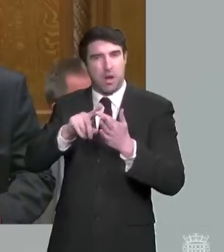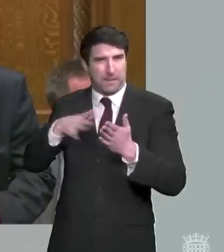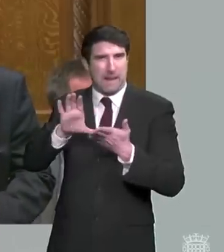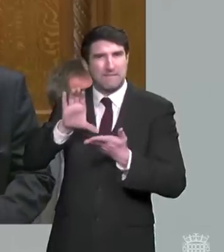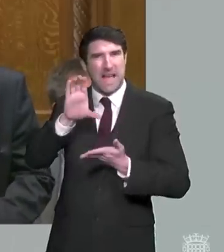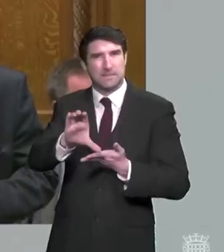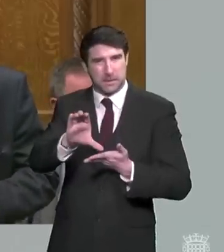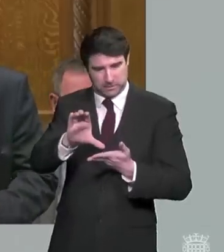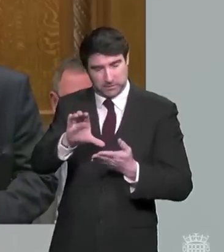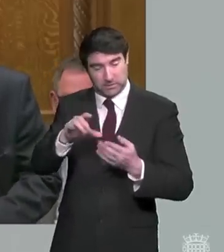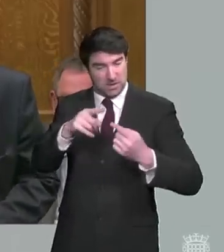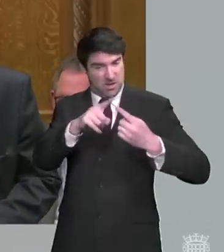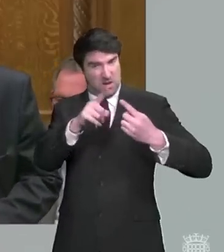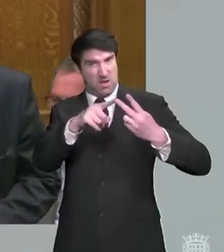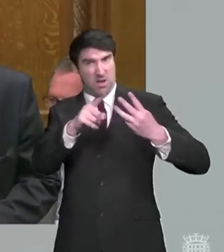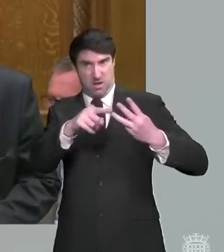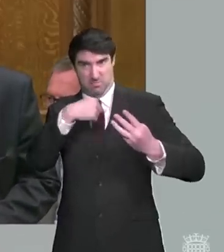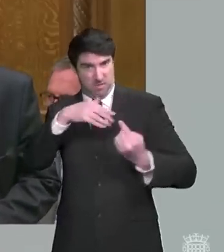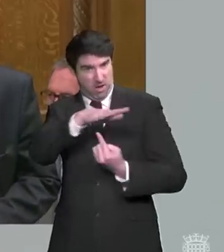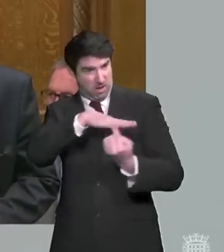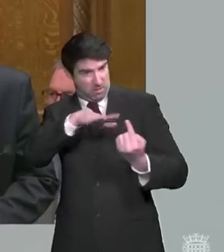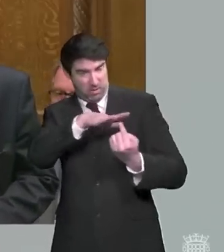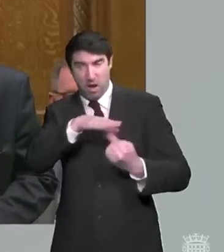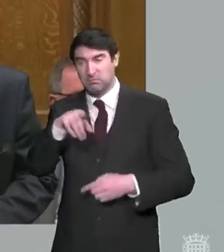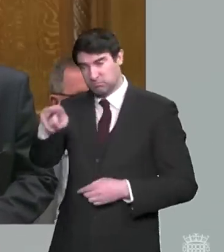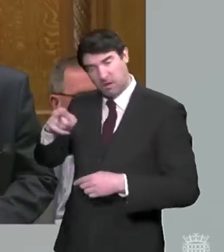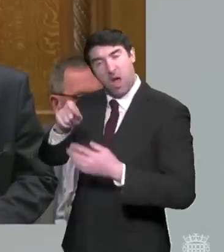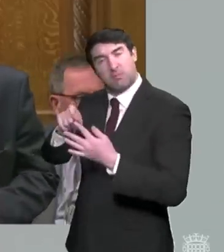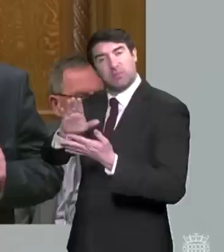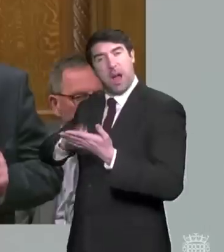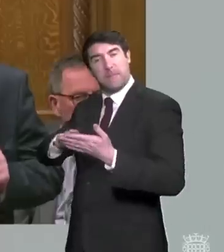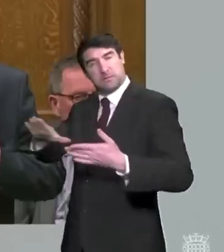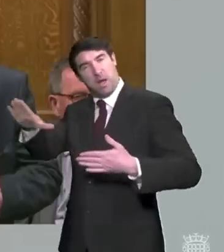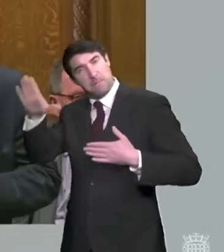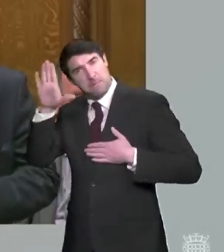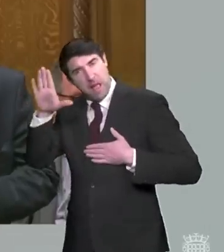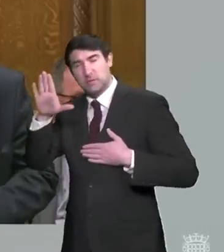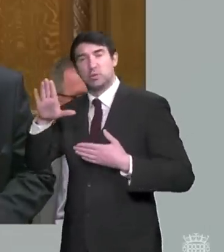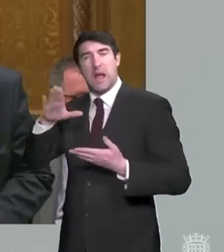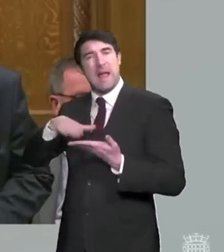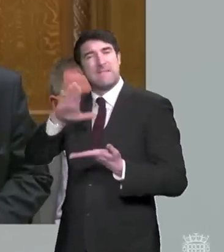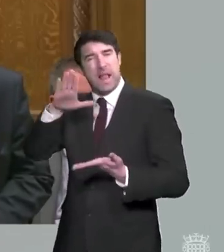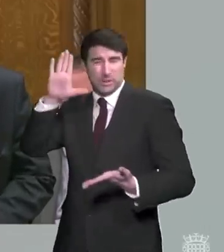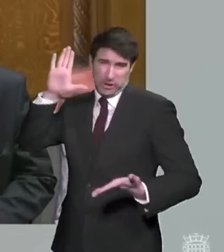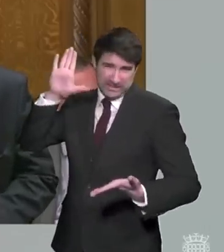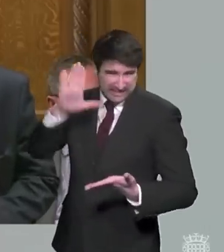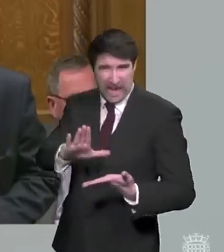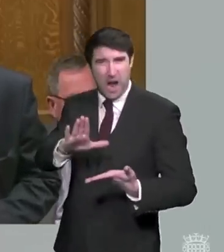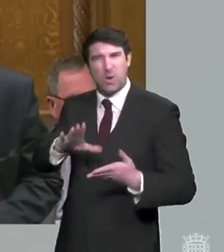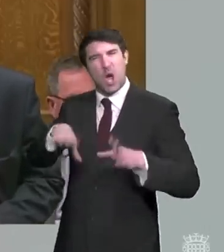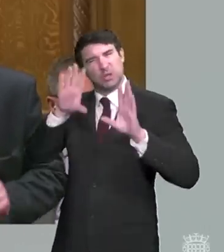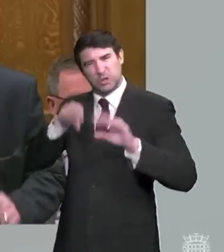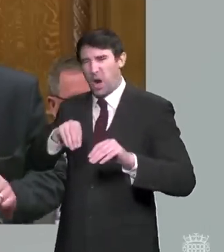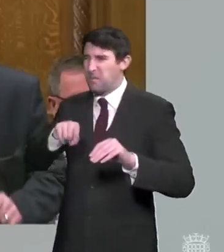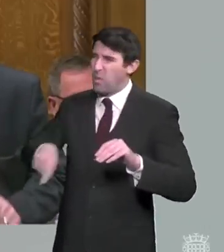to halve inflation and tackle the NHS backlogs, isn't it time to tackle head-on the doom and gloom peddled